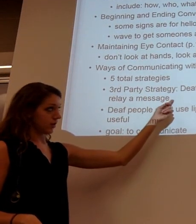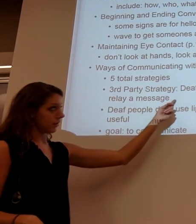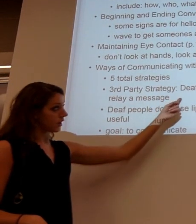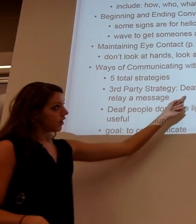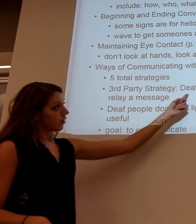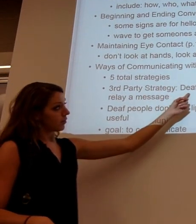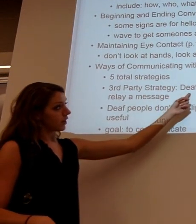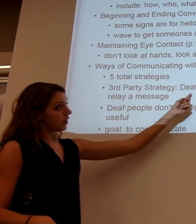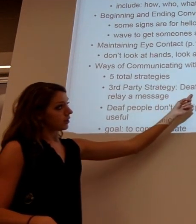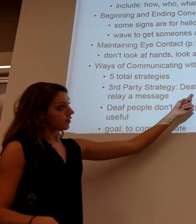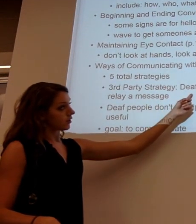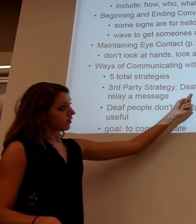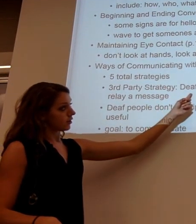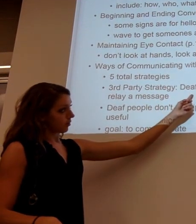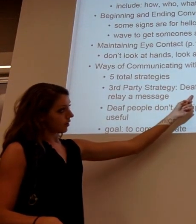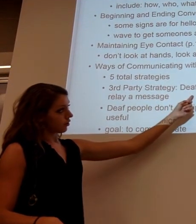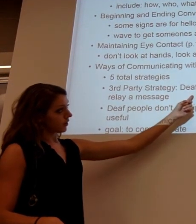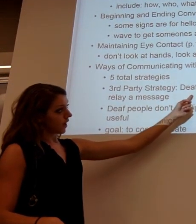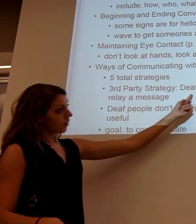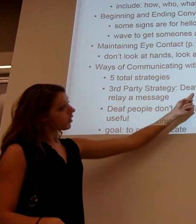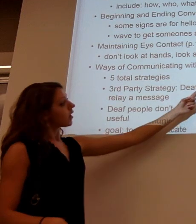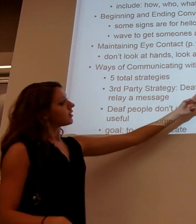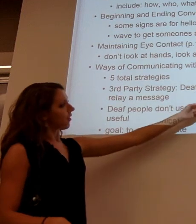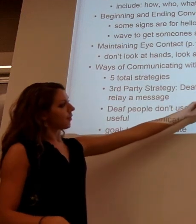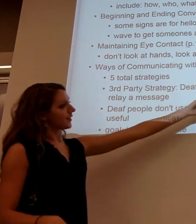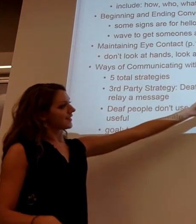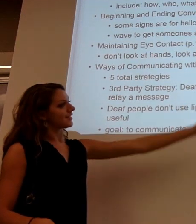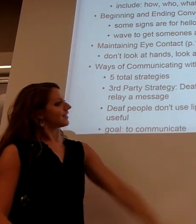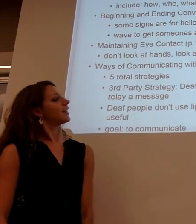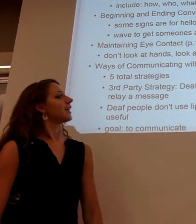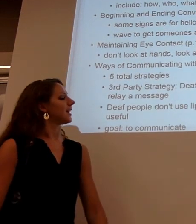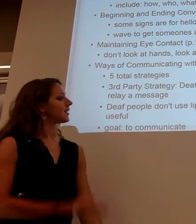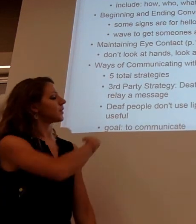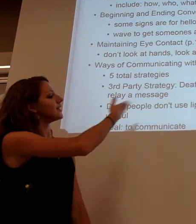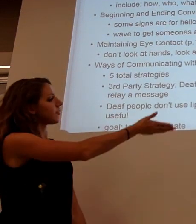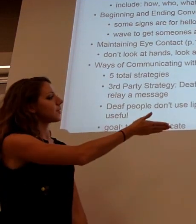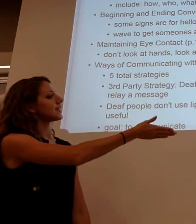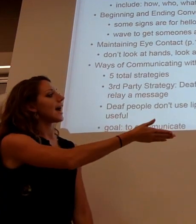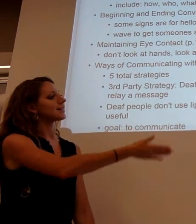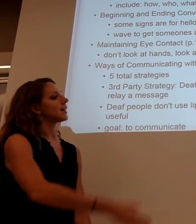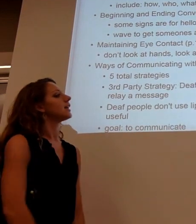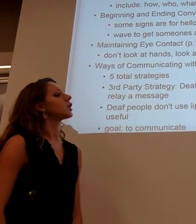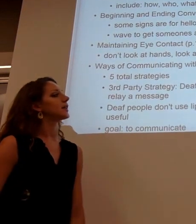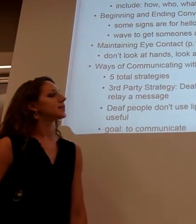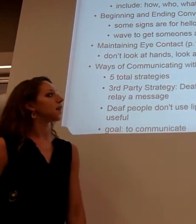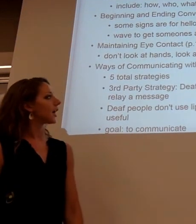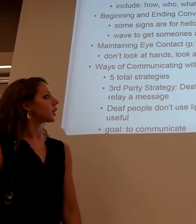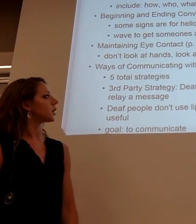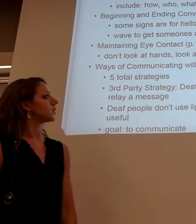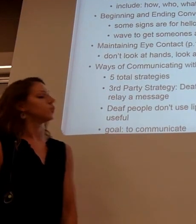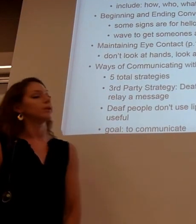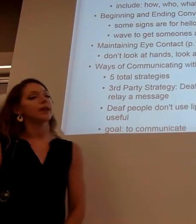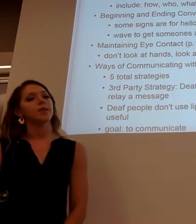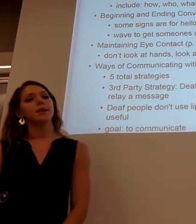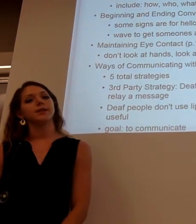important because they have an exam. That's when a deaf person asks a hearing signer to relay a